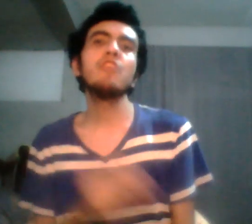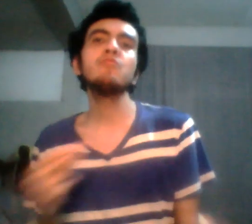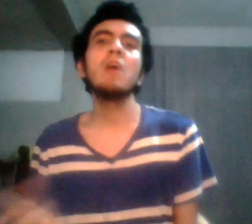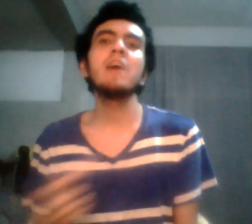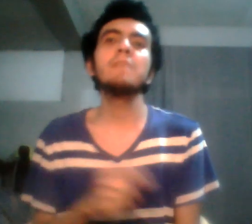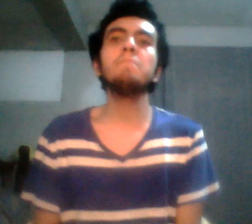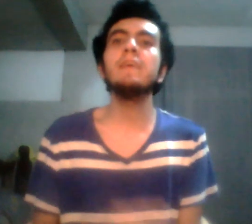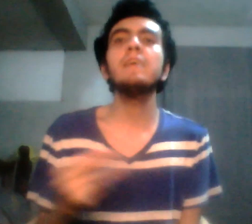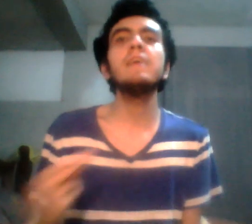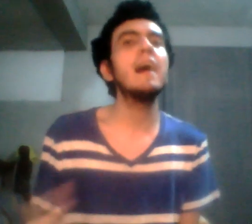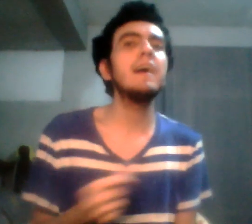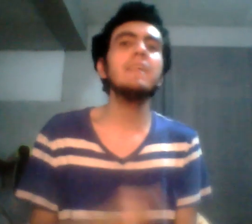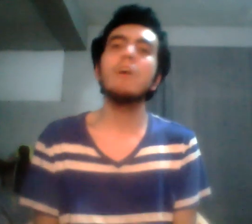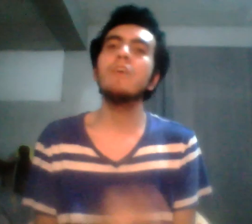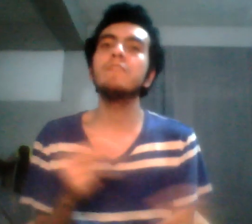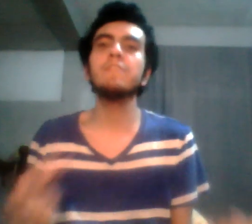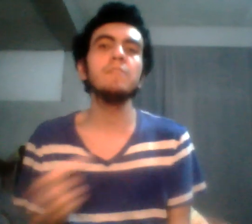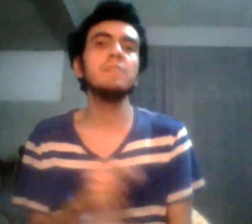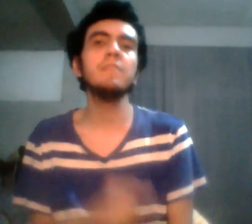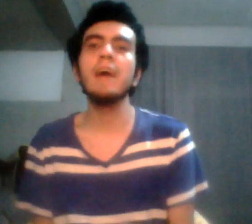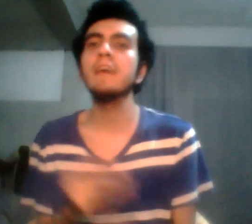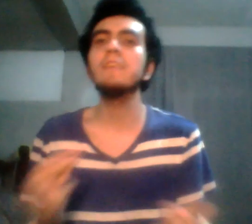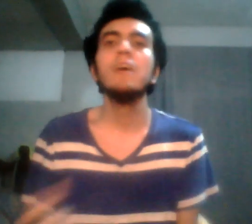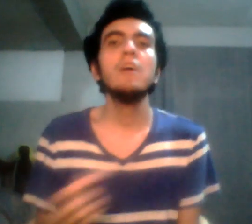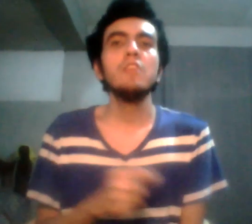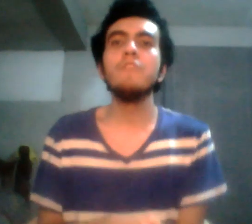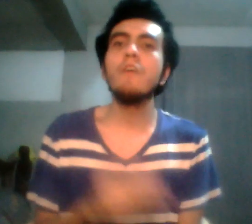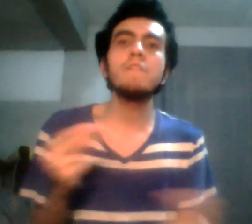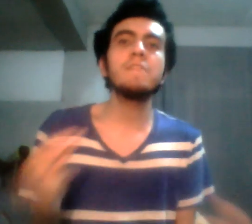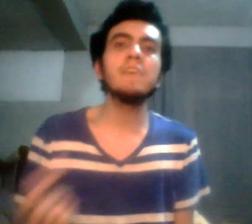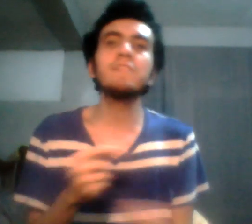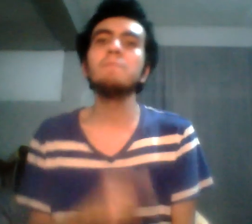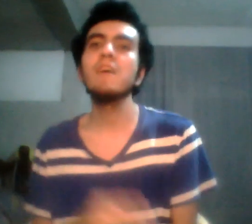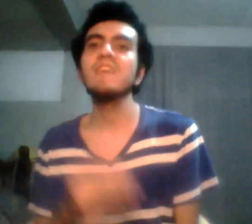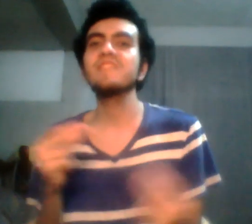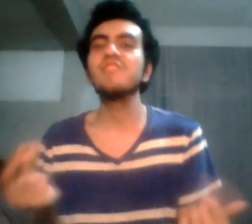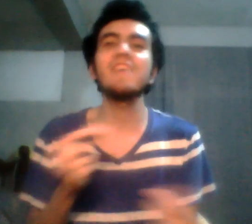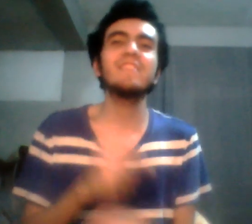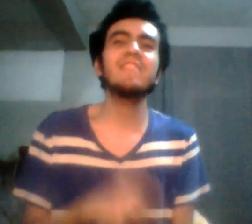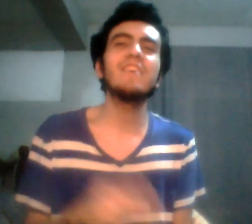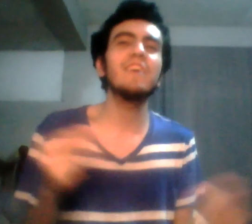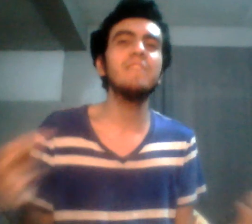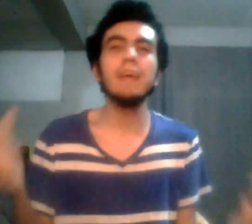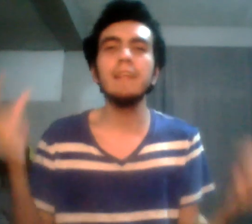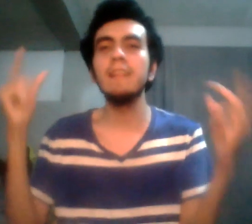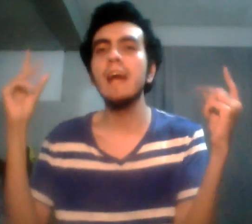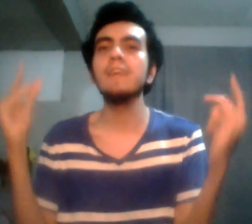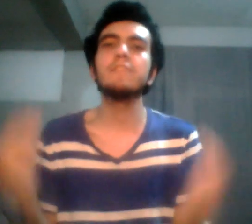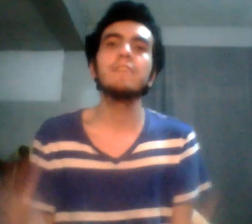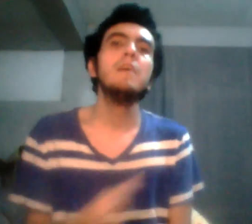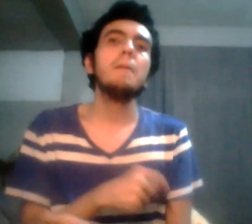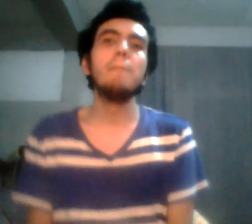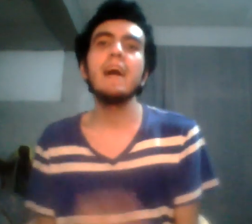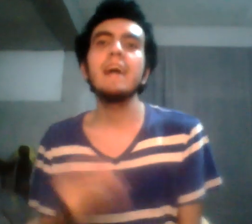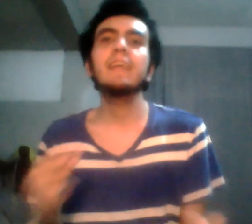Don't wanna be alone tonight. Don't think too much, just turn off the lights. Back